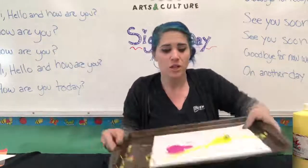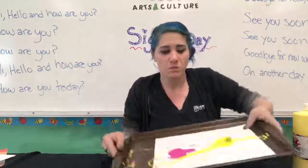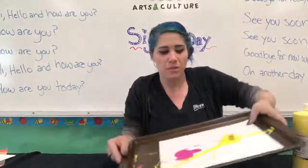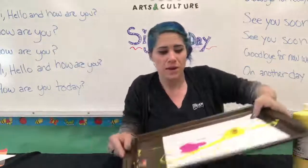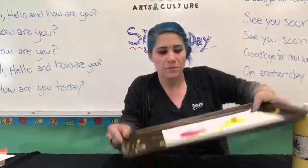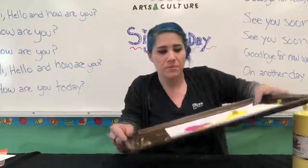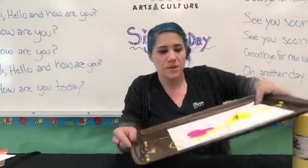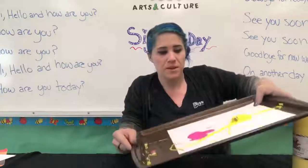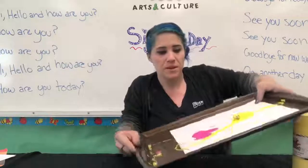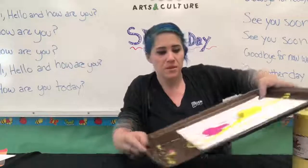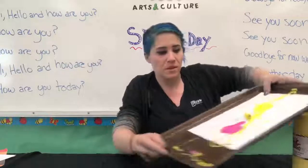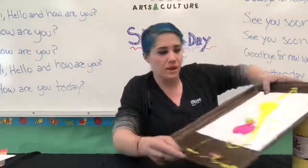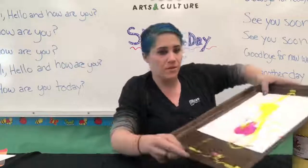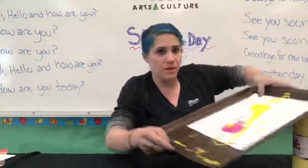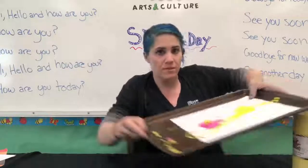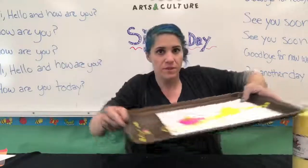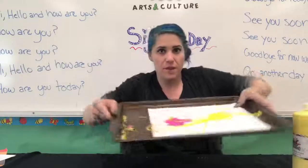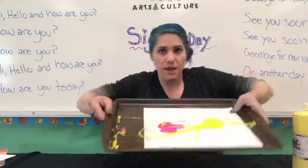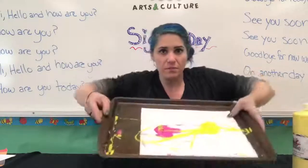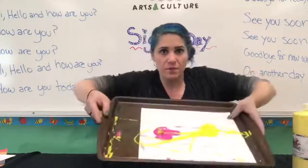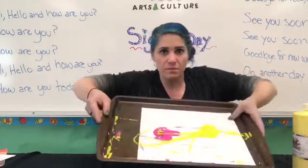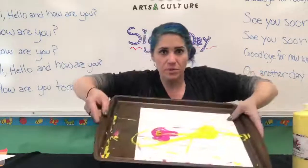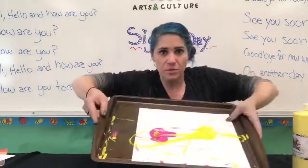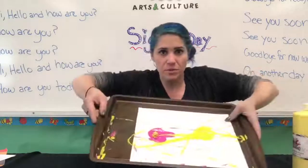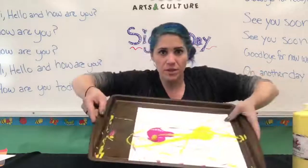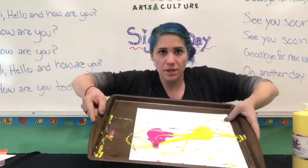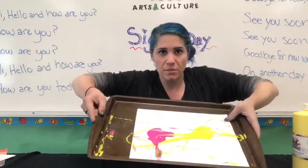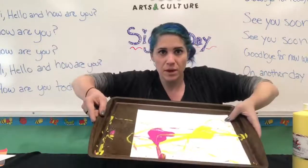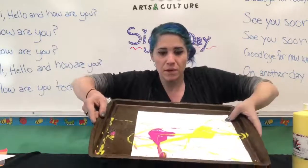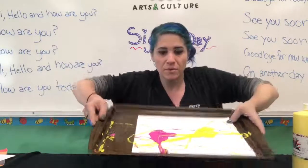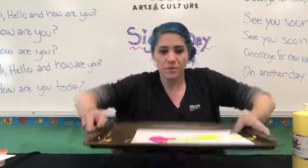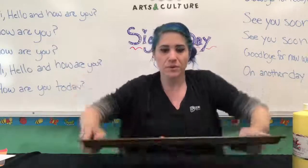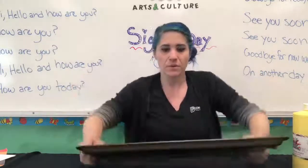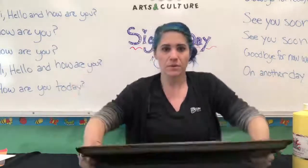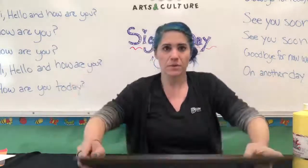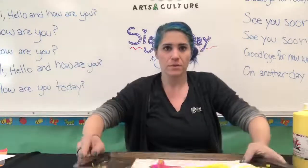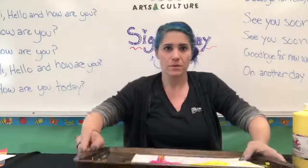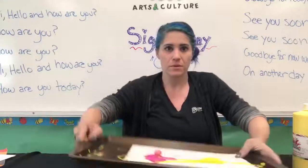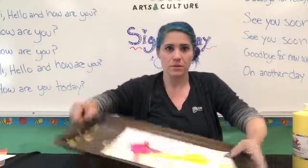washable paint. Now this is a lot of fun. If you look, I'm just moving the marble